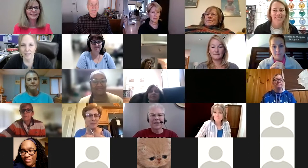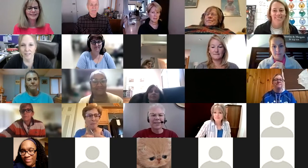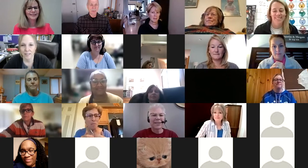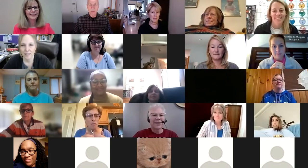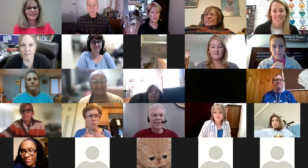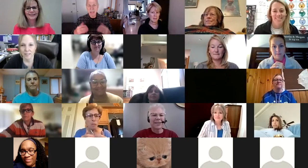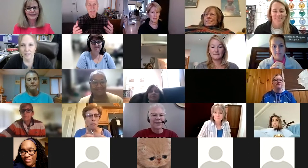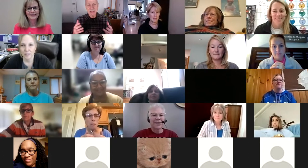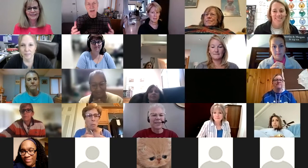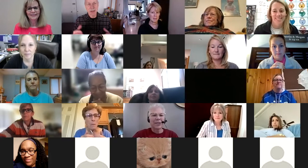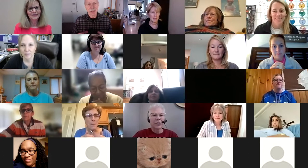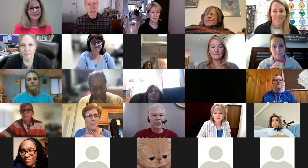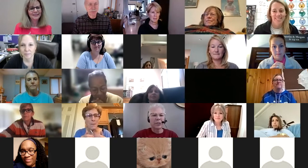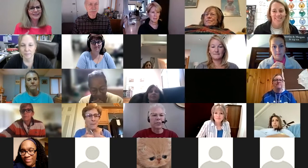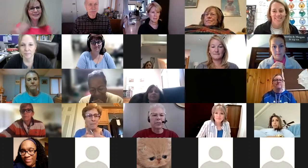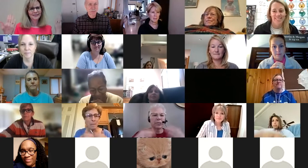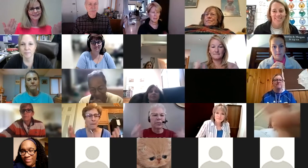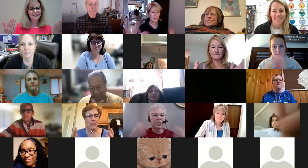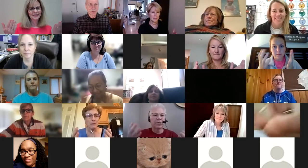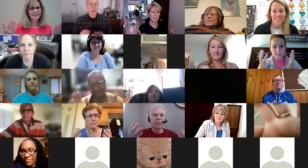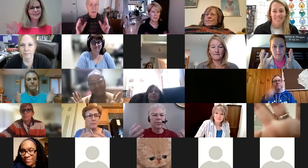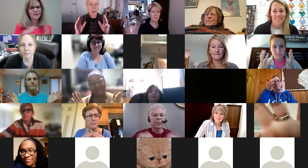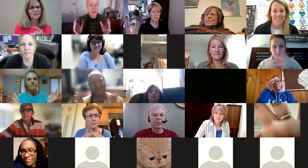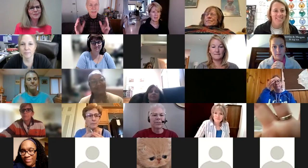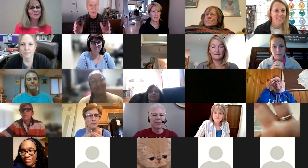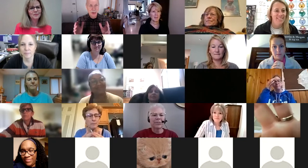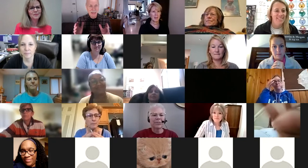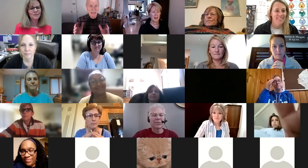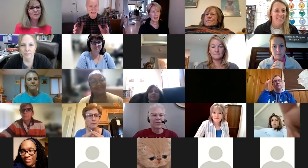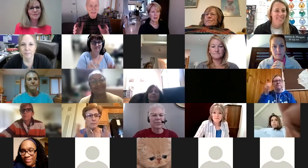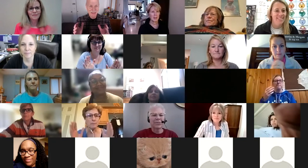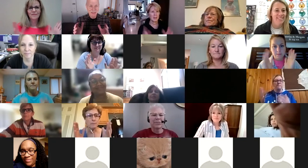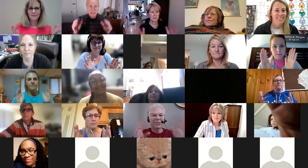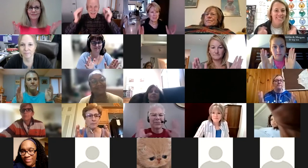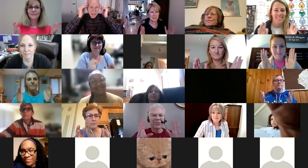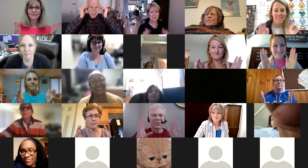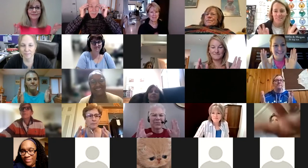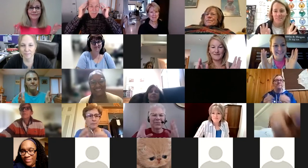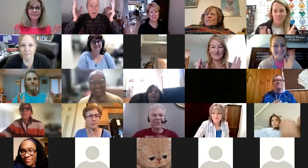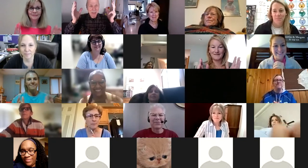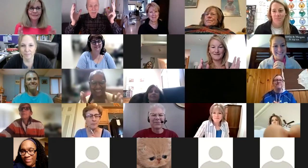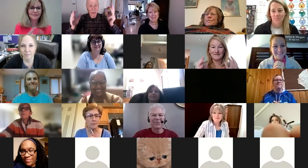We're going to make an astounding claim. We know how to teach writing. That's mind-blowing.